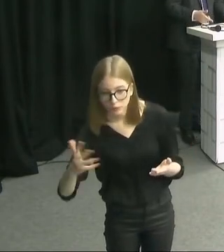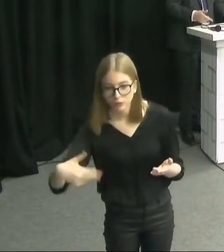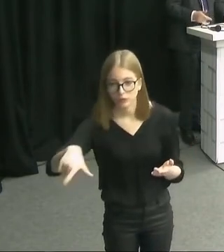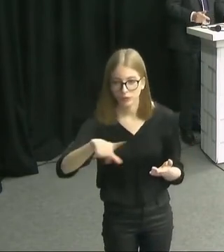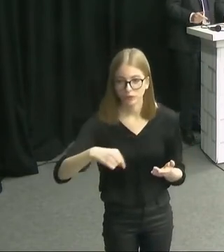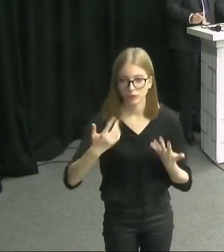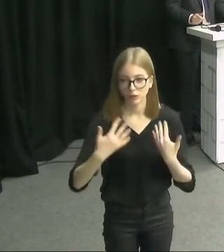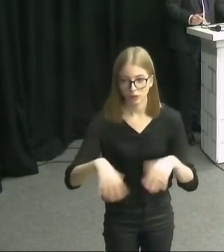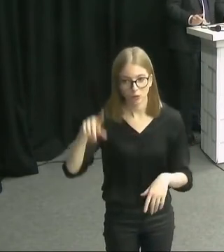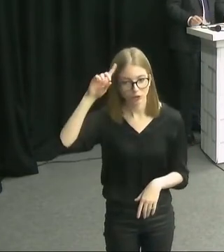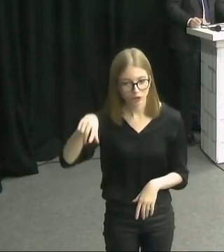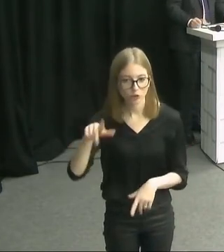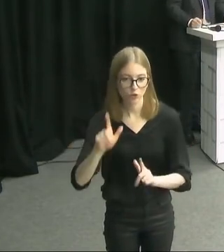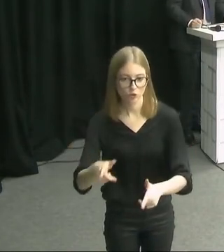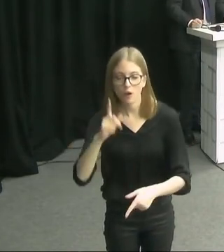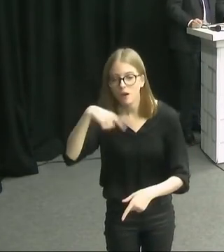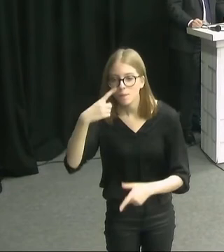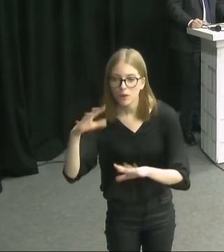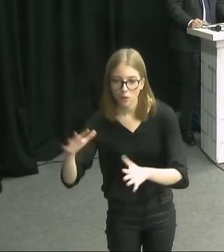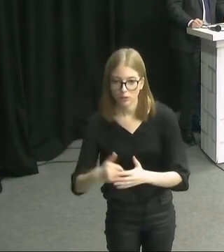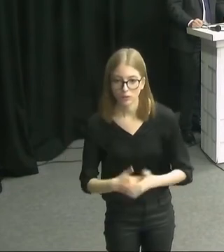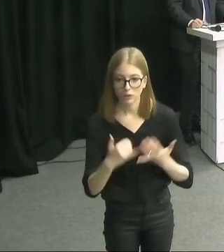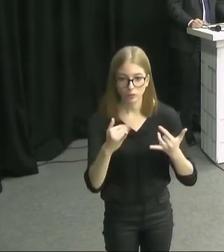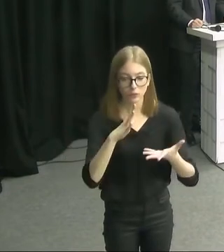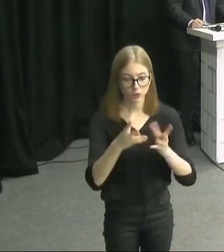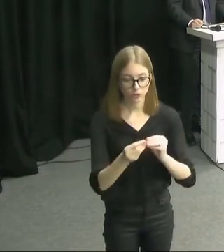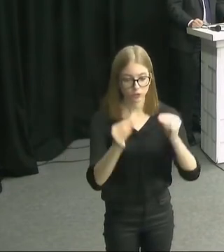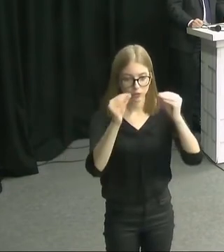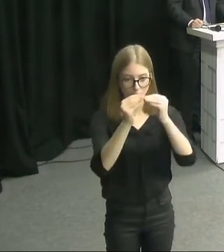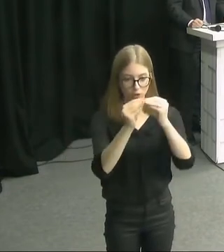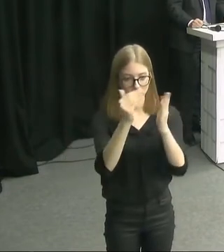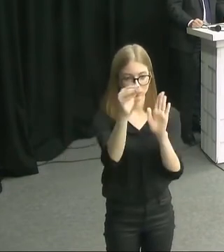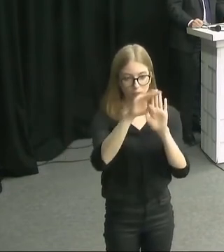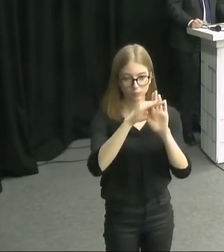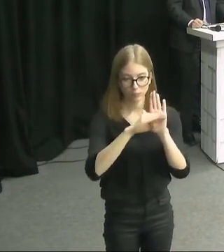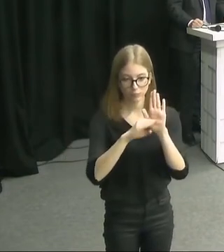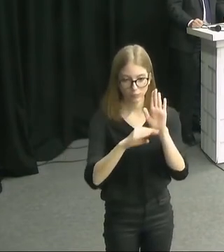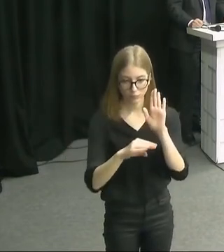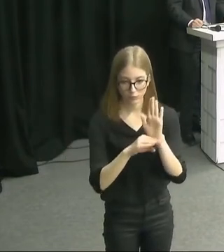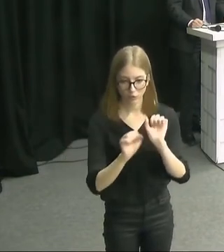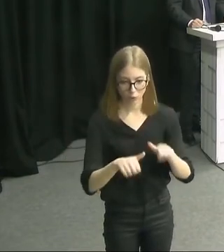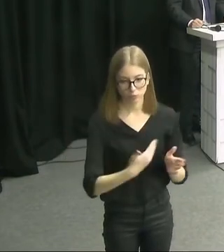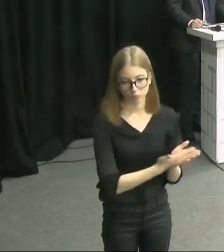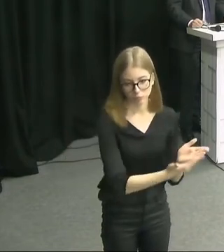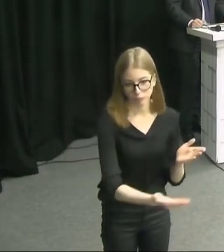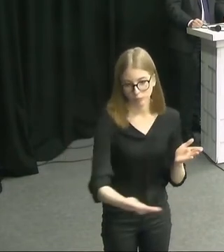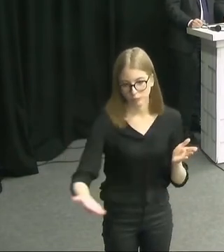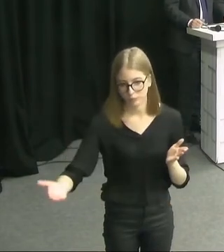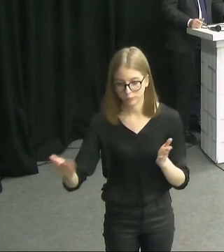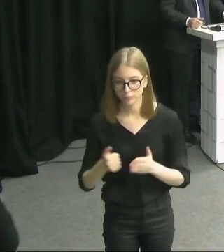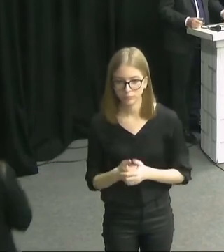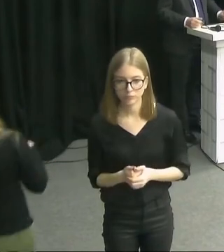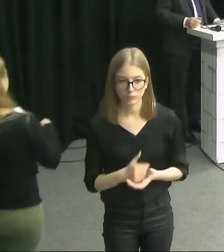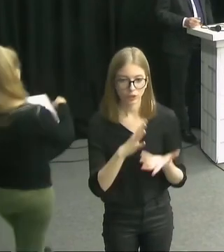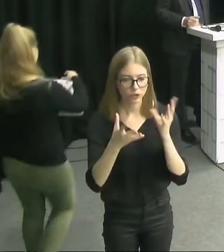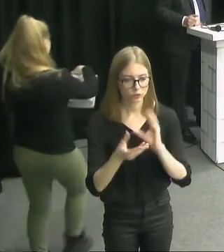spreadsheets. There's 10 statements. So after each statement, I will briefly pause. And the candidates that agree